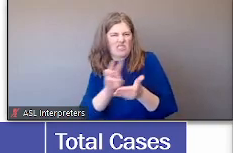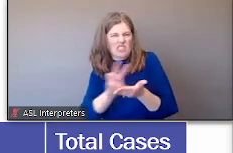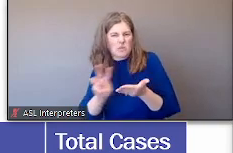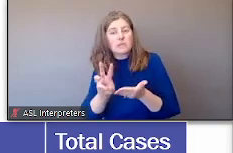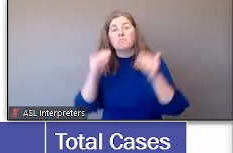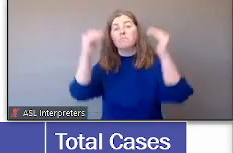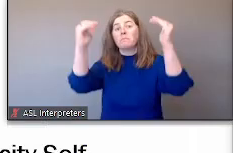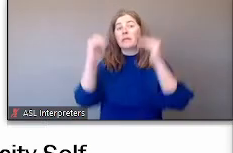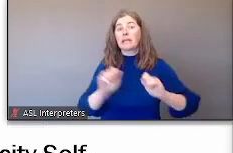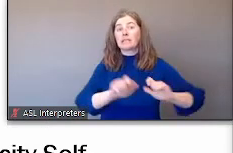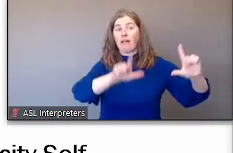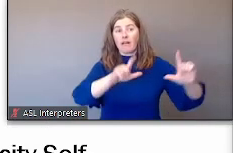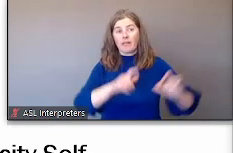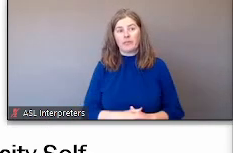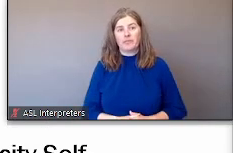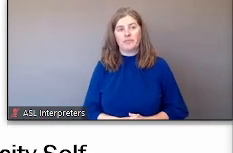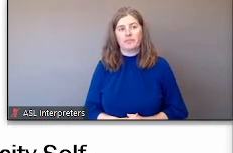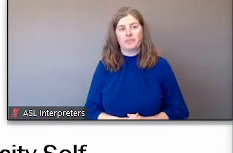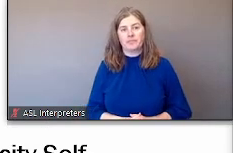please.